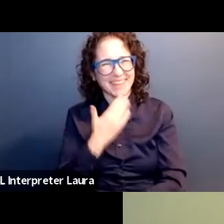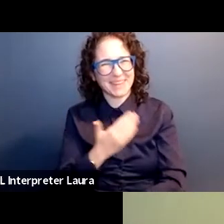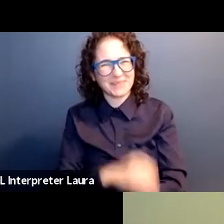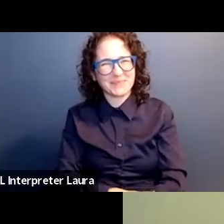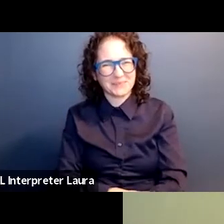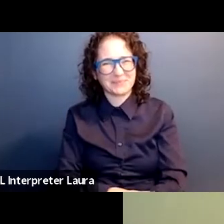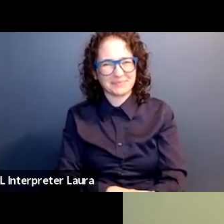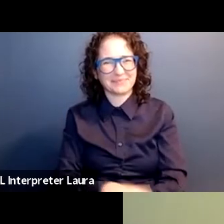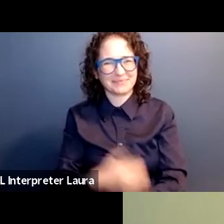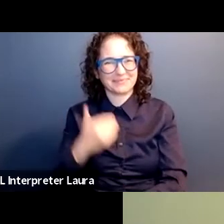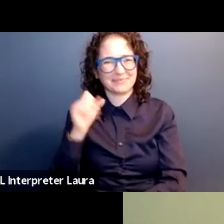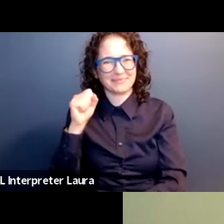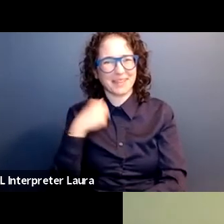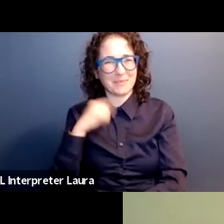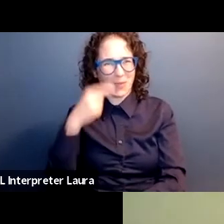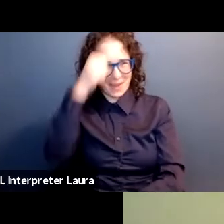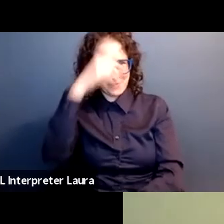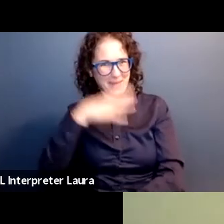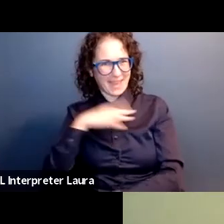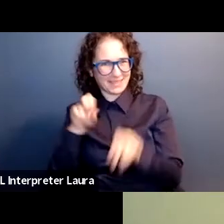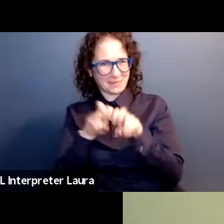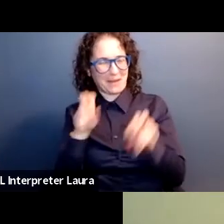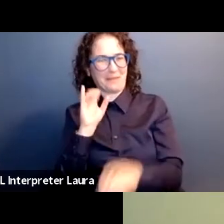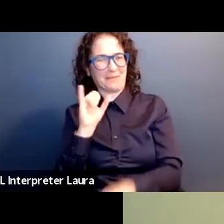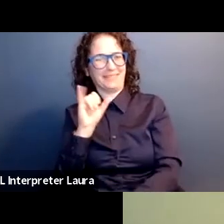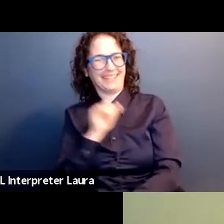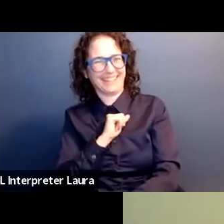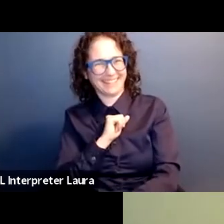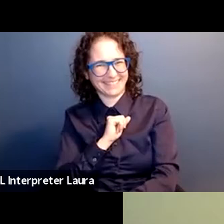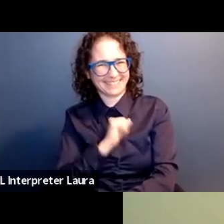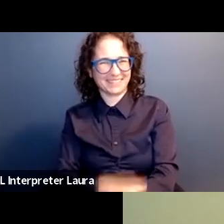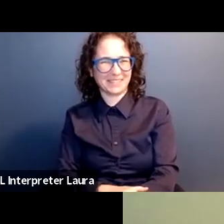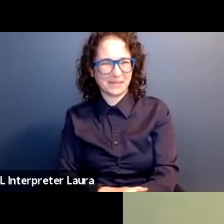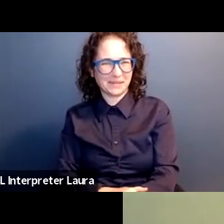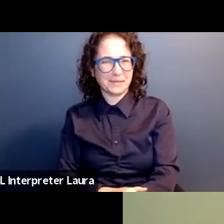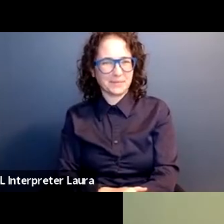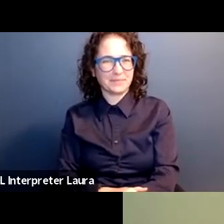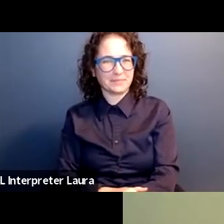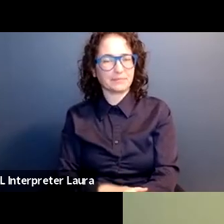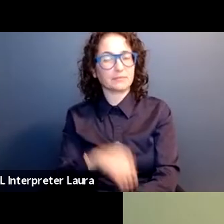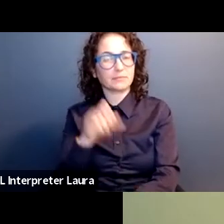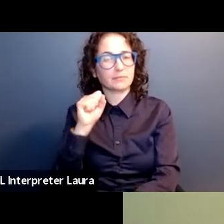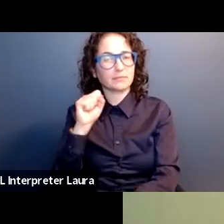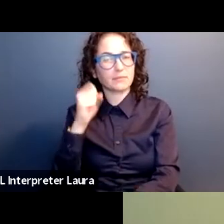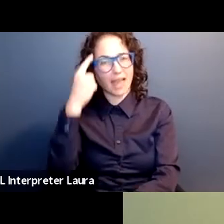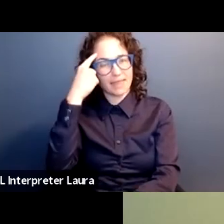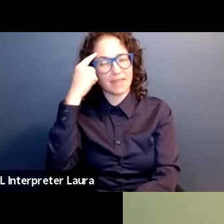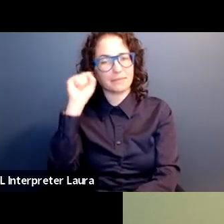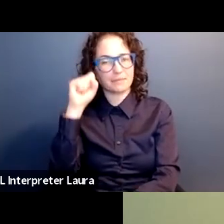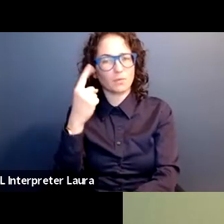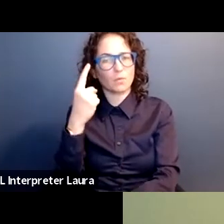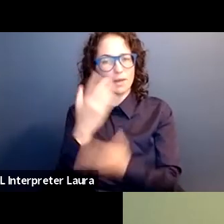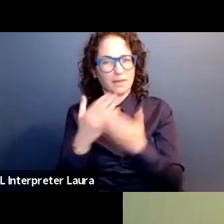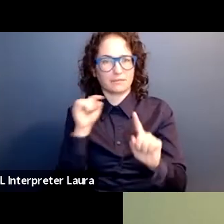And because I'm the only man in the panel, so so yeah, I think that one thing that it was a